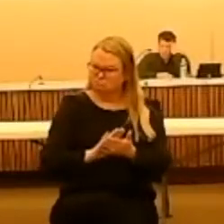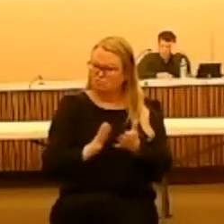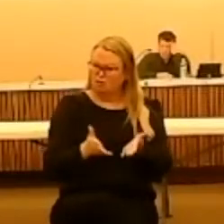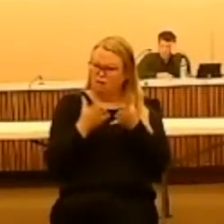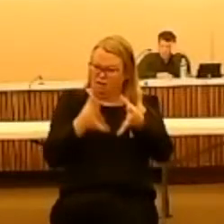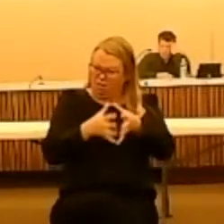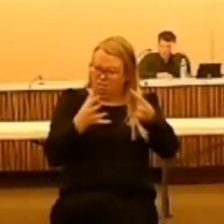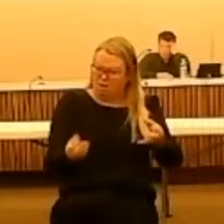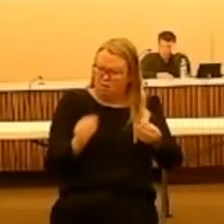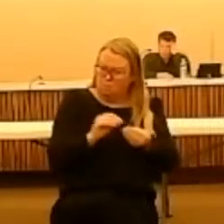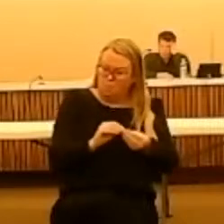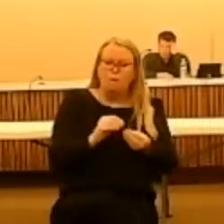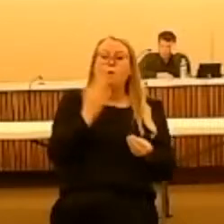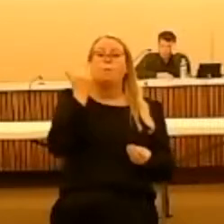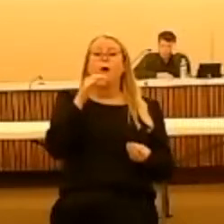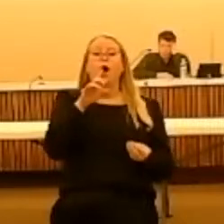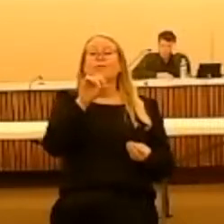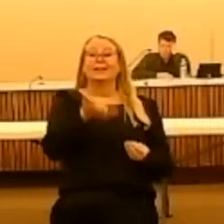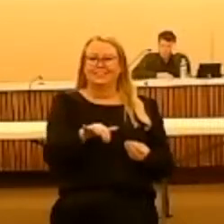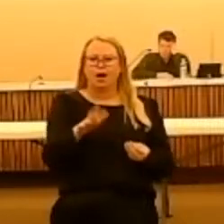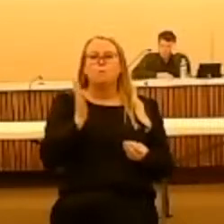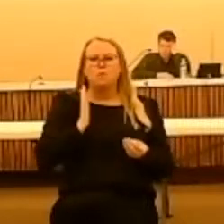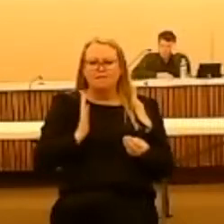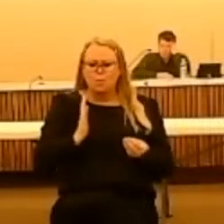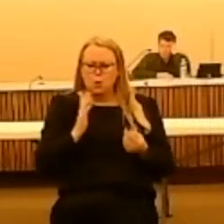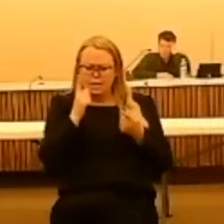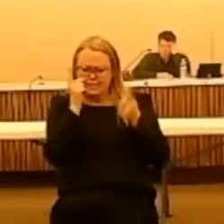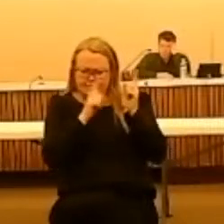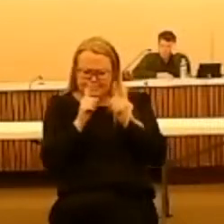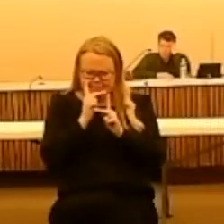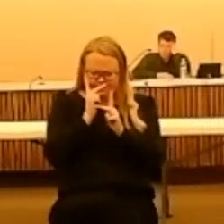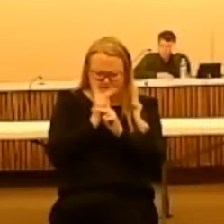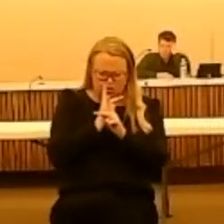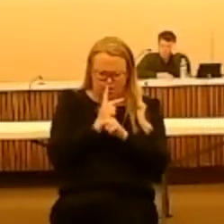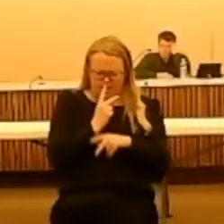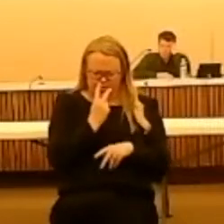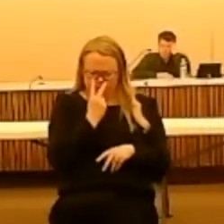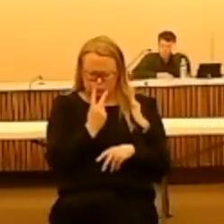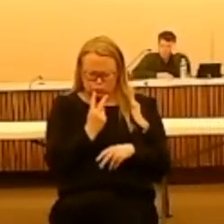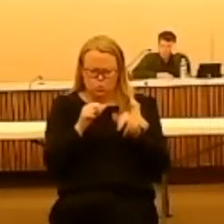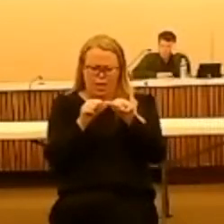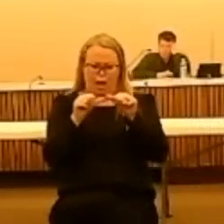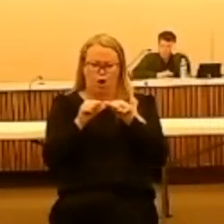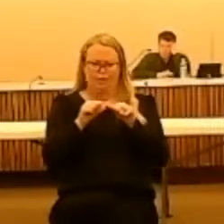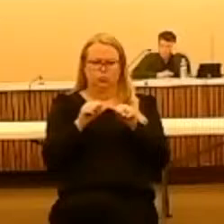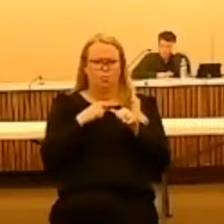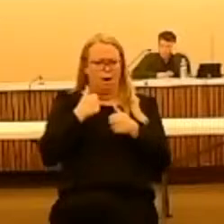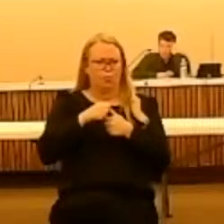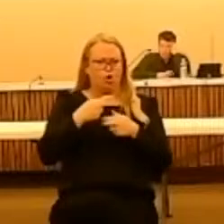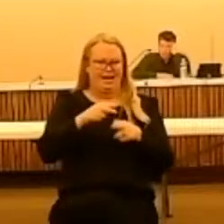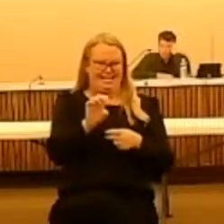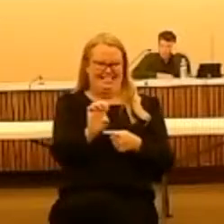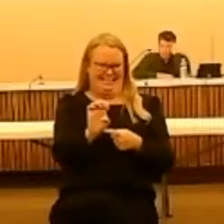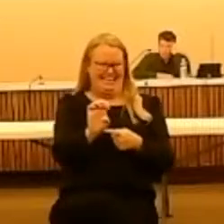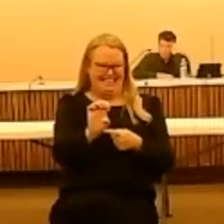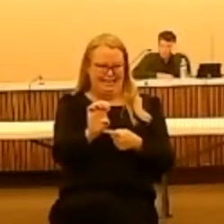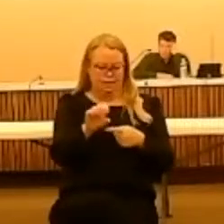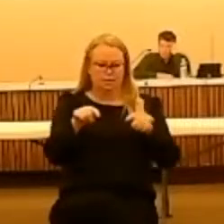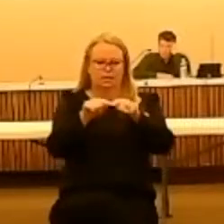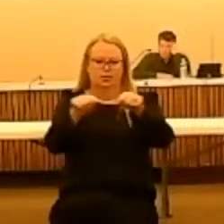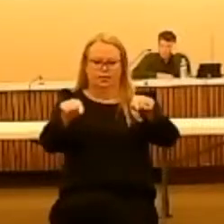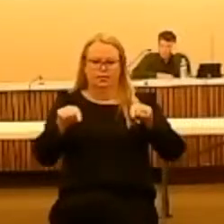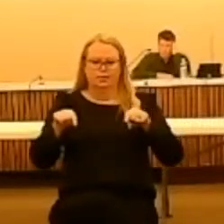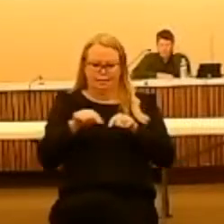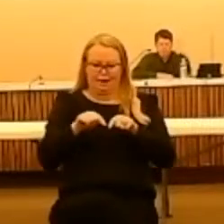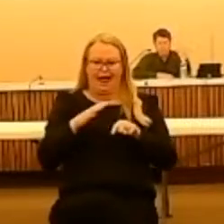we're able to do that, is we have divided this proposal into 2 areas where we've clustered the density. Again, one on the west side and